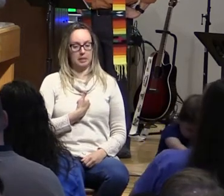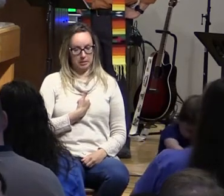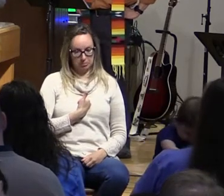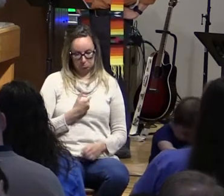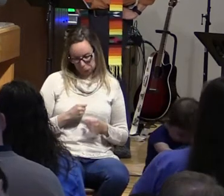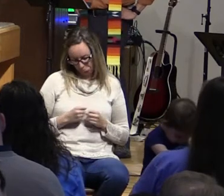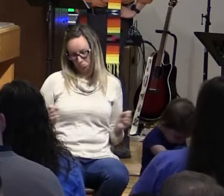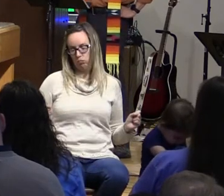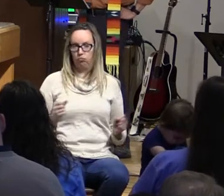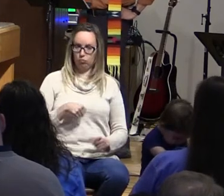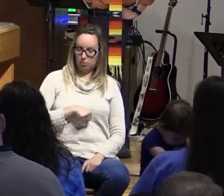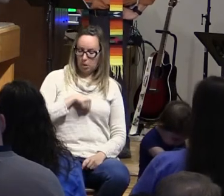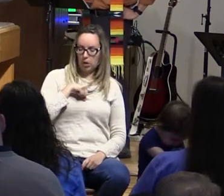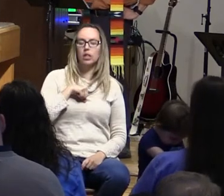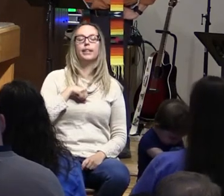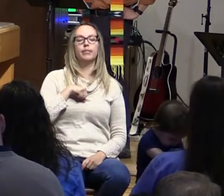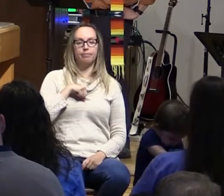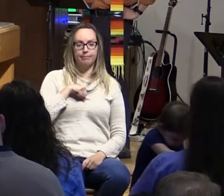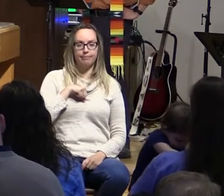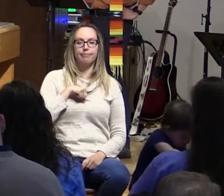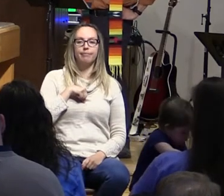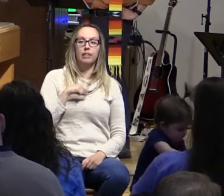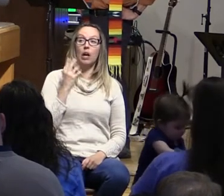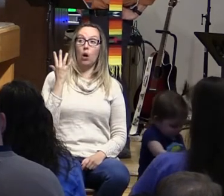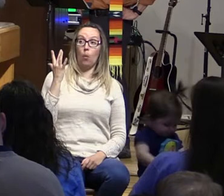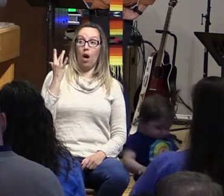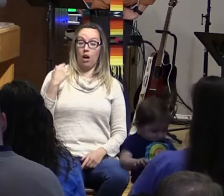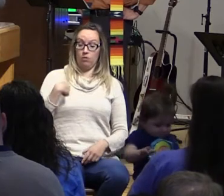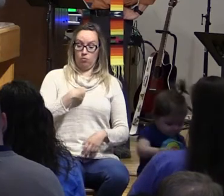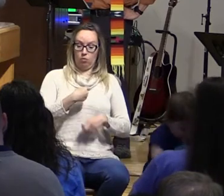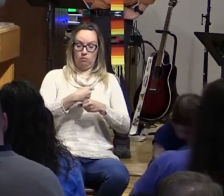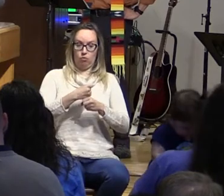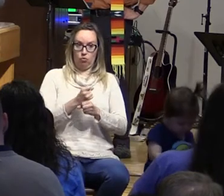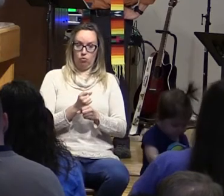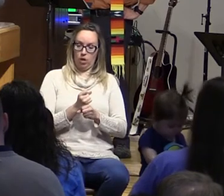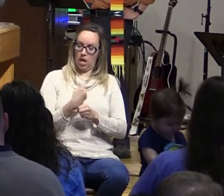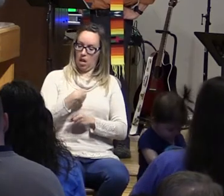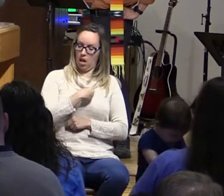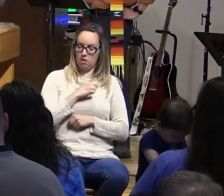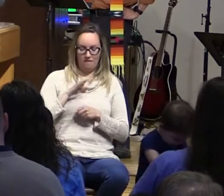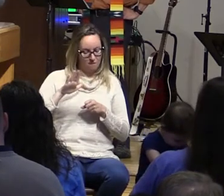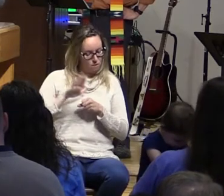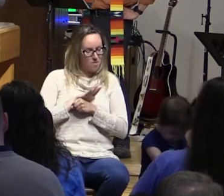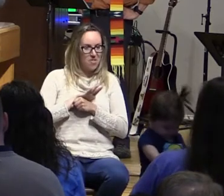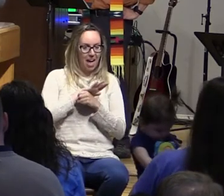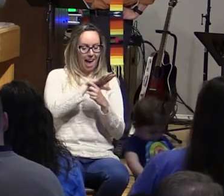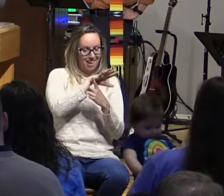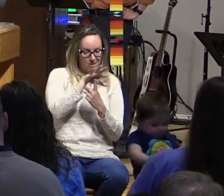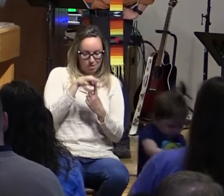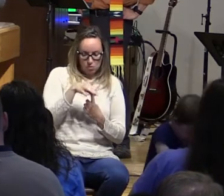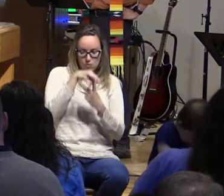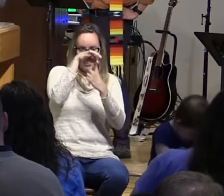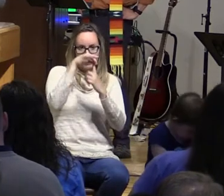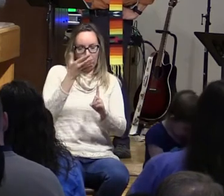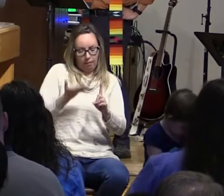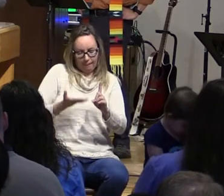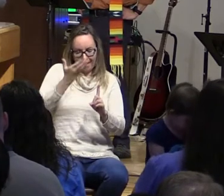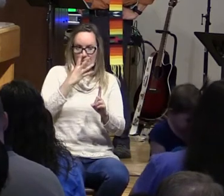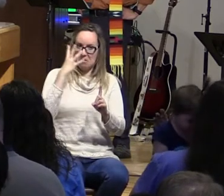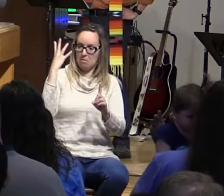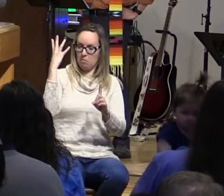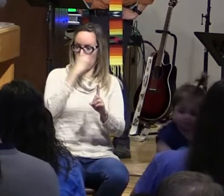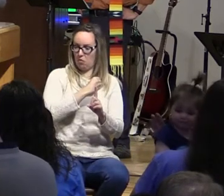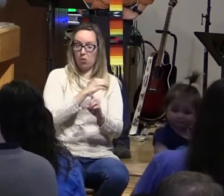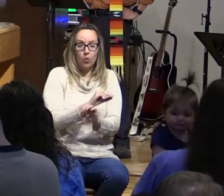and proudly. For we know that you have created us fully, uniquely beautiful, and